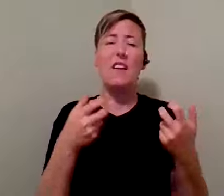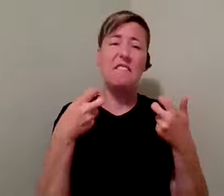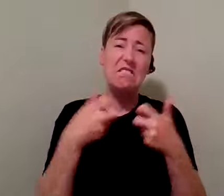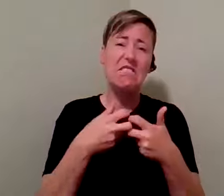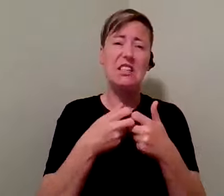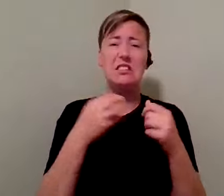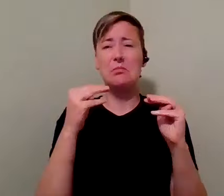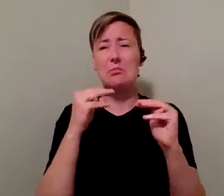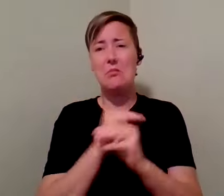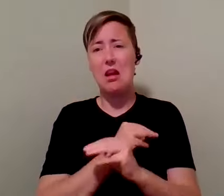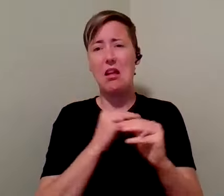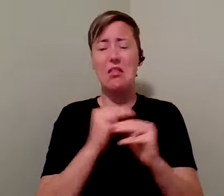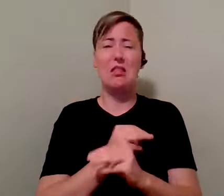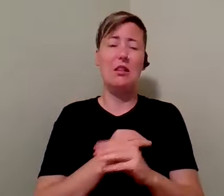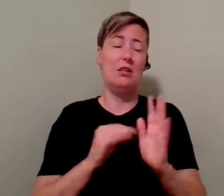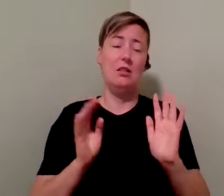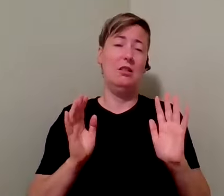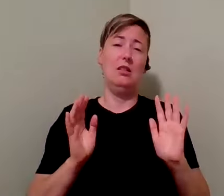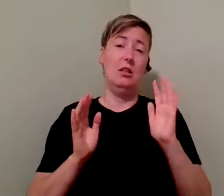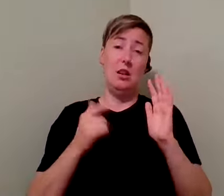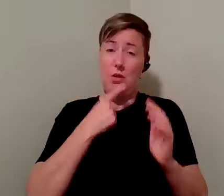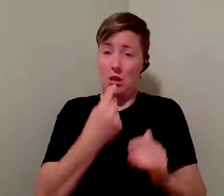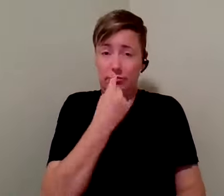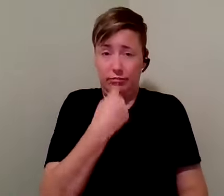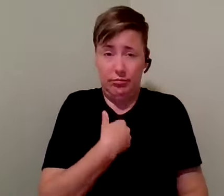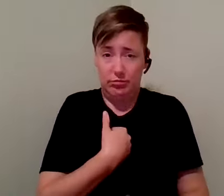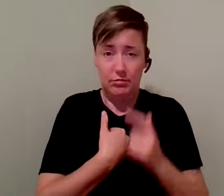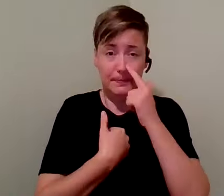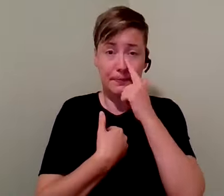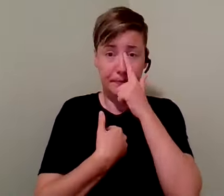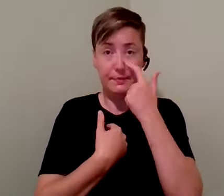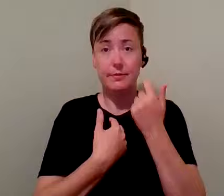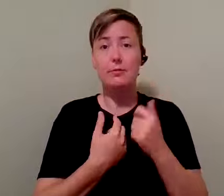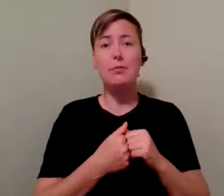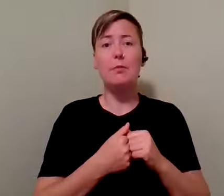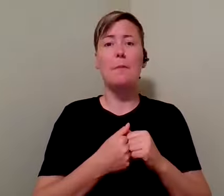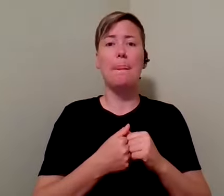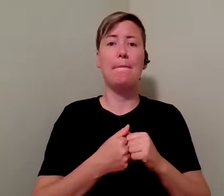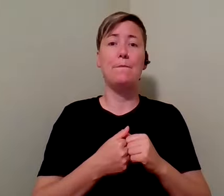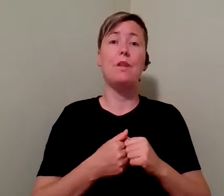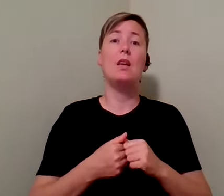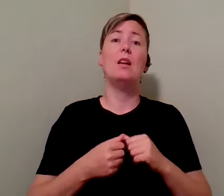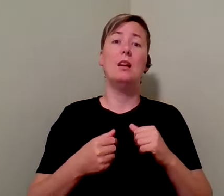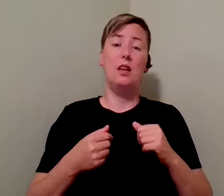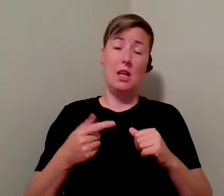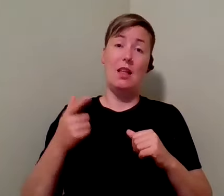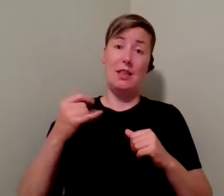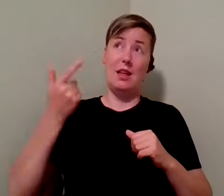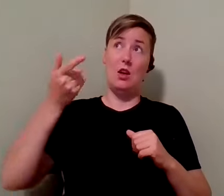and I sucked at that. I was first acquainted with the grace of God in school, when somehow I